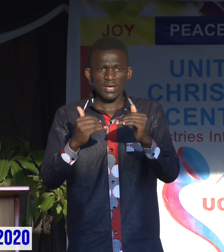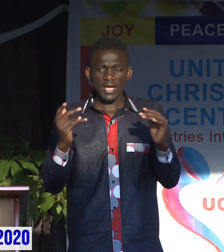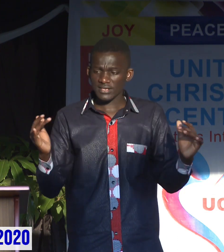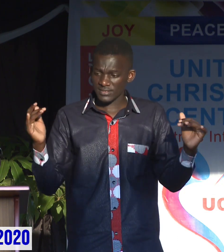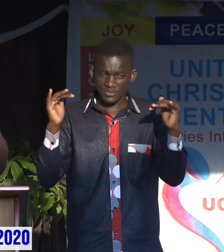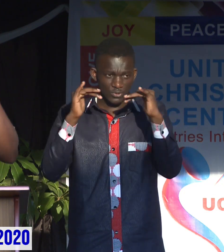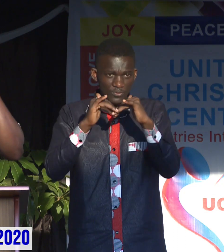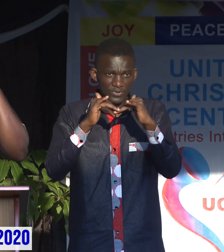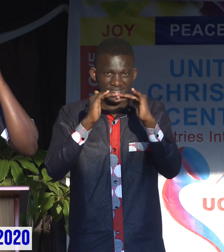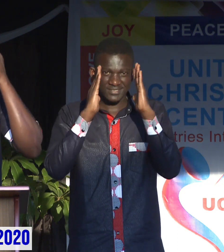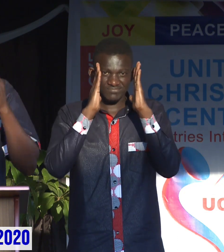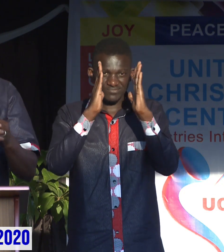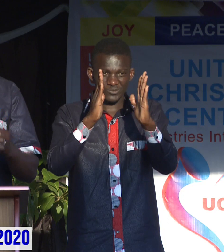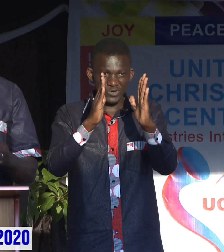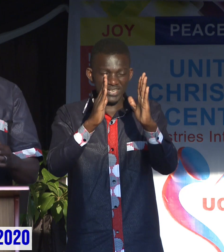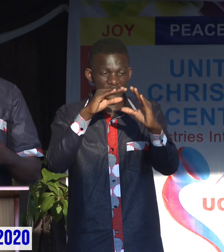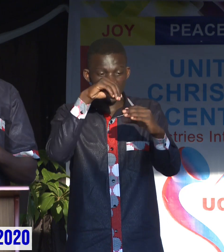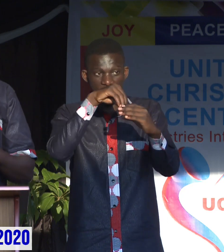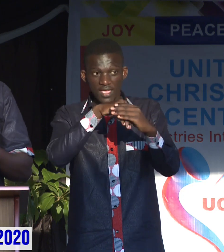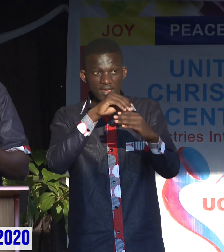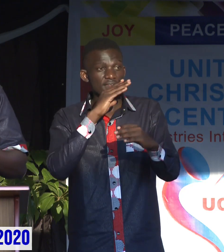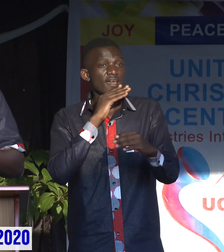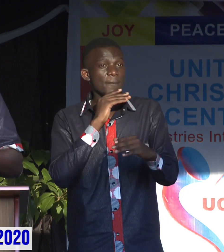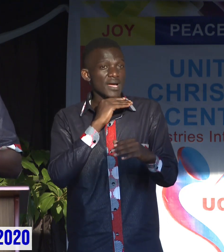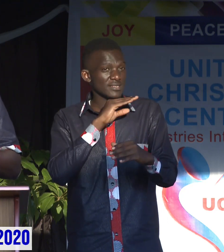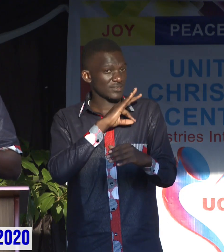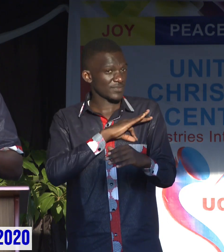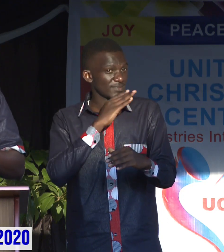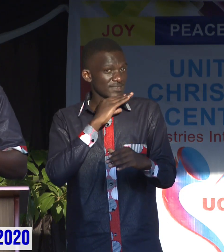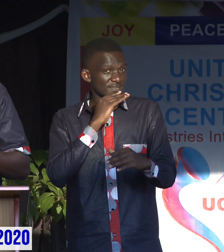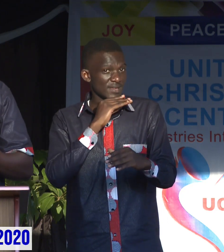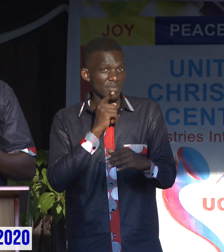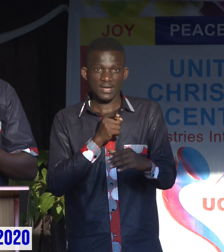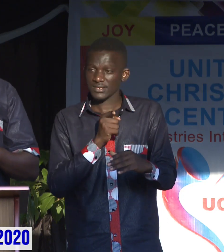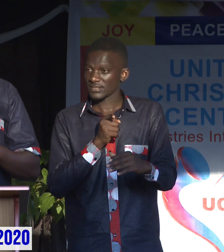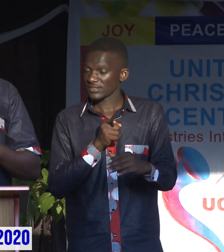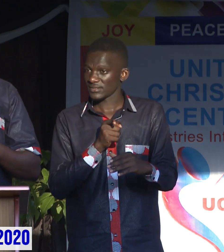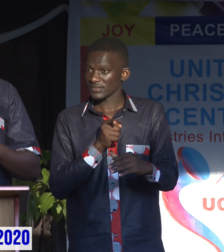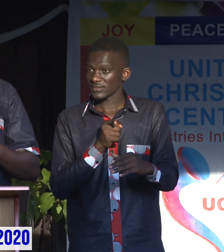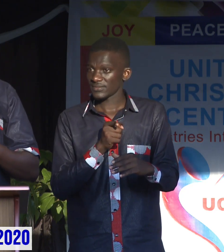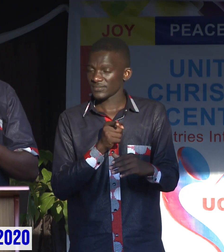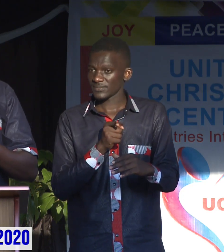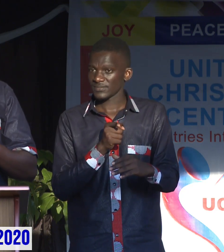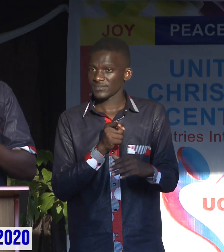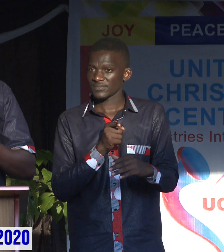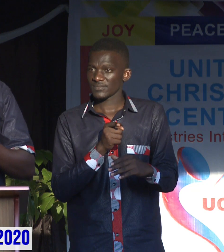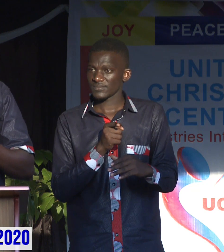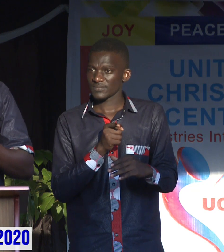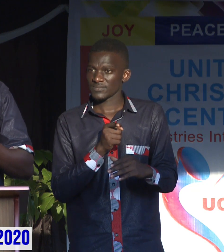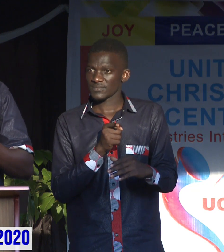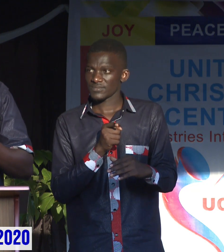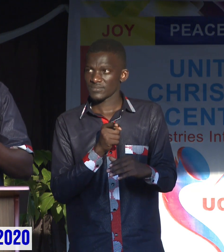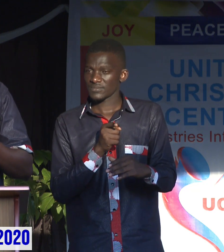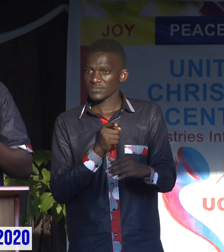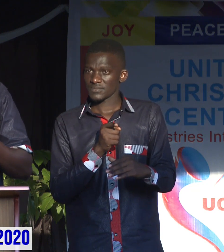conference is focused on the inner man, nga conference yafe weli no mutwe nga gutunulide omuntu